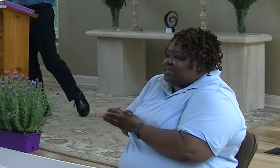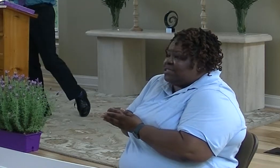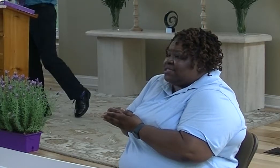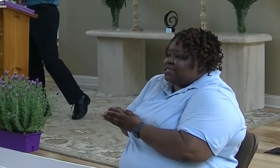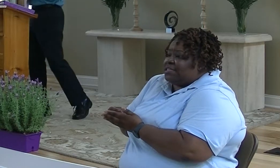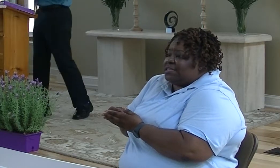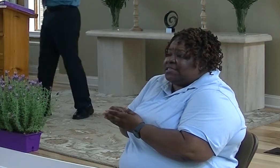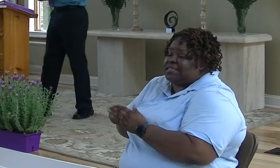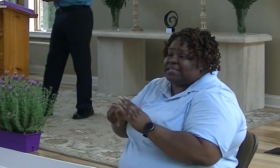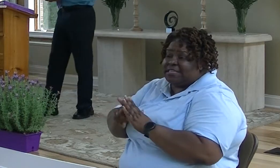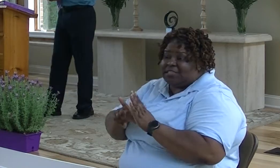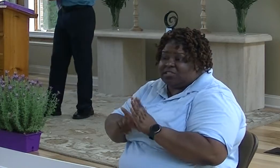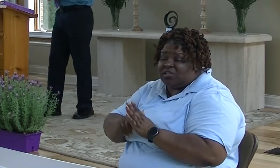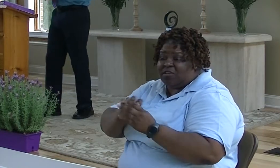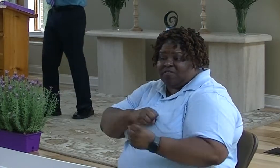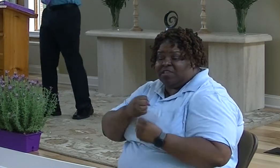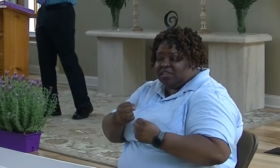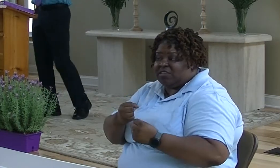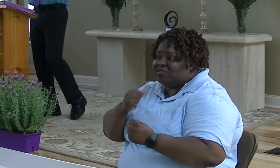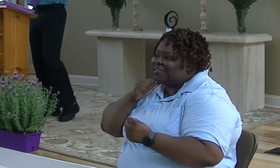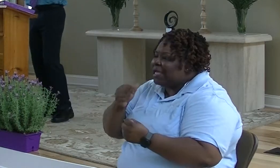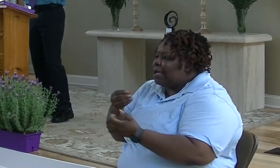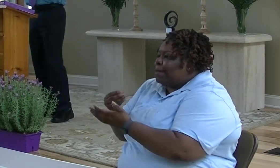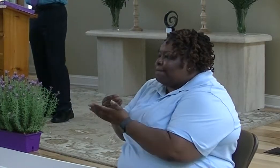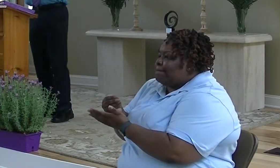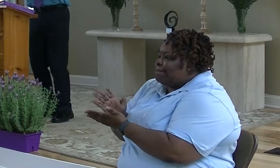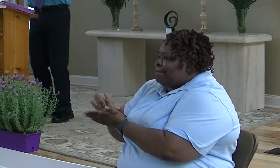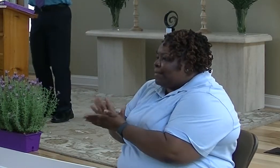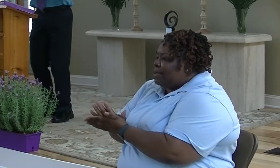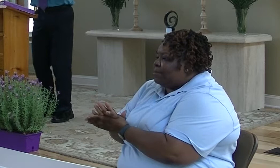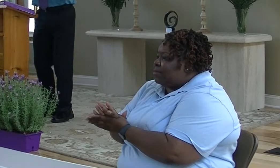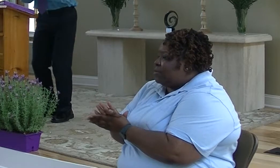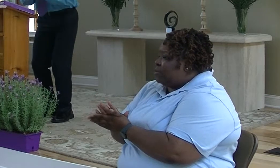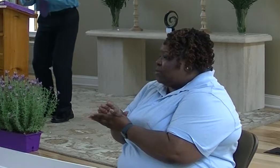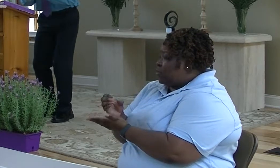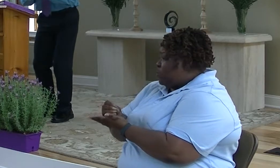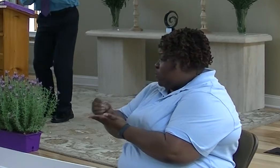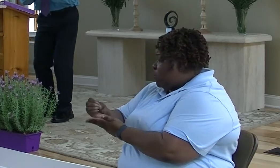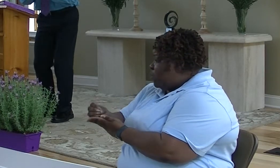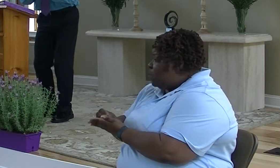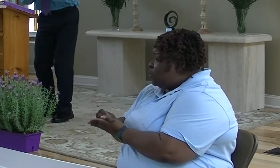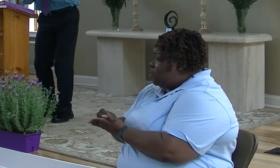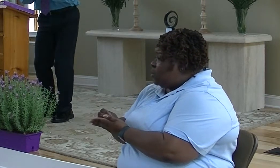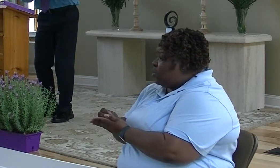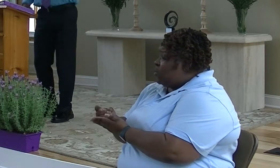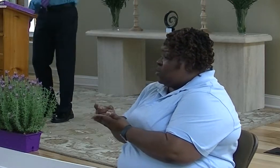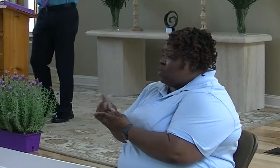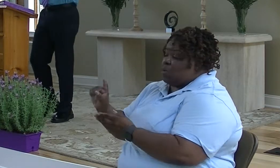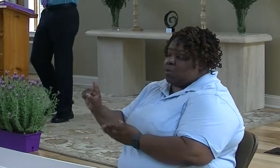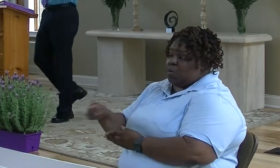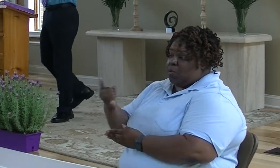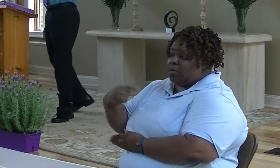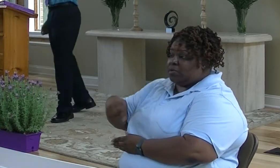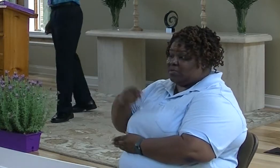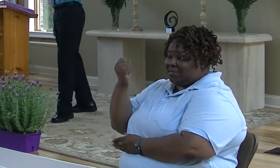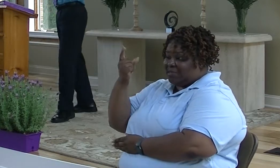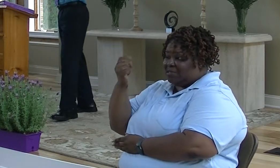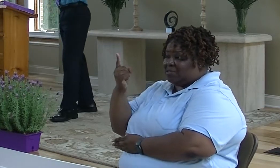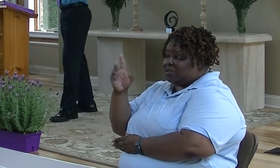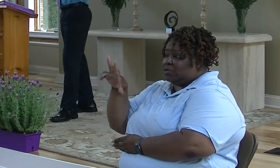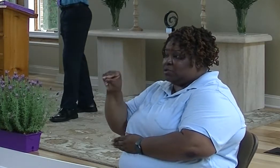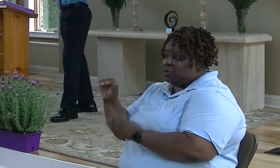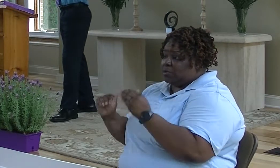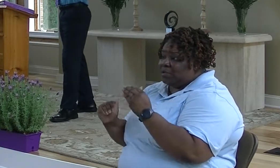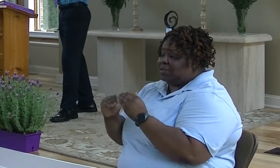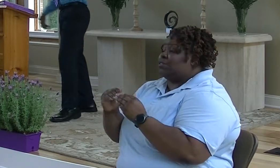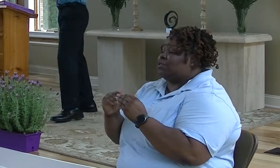and coins. And so once we realize that there is no limit, except for what I put in my